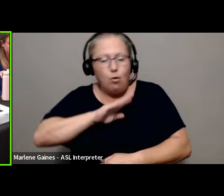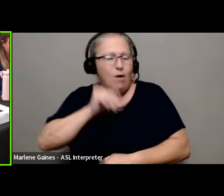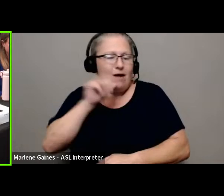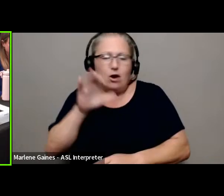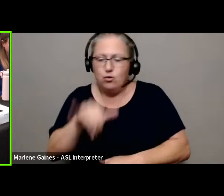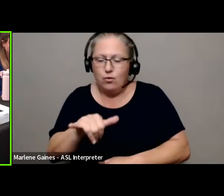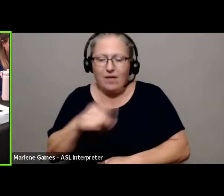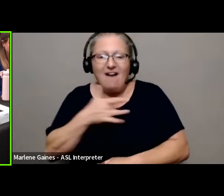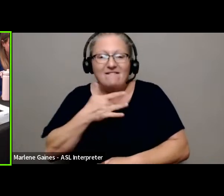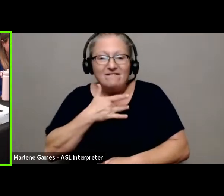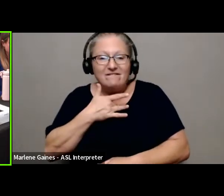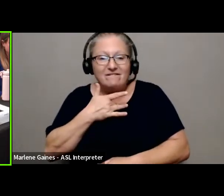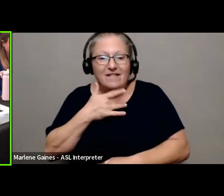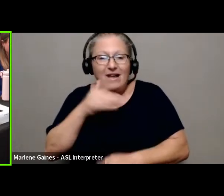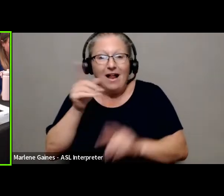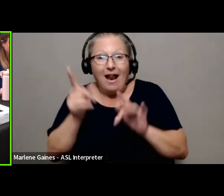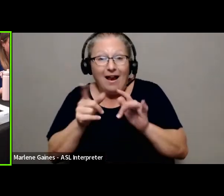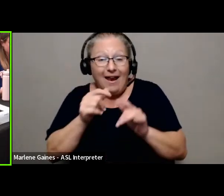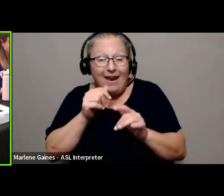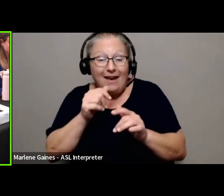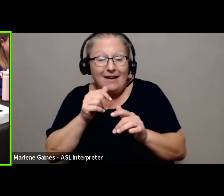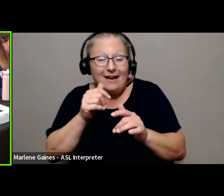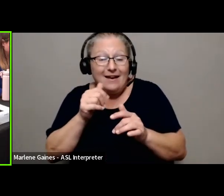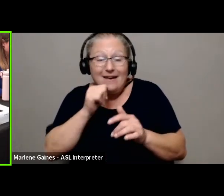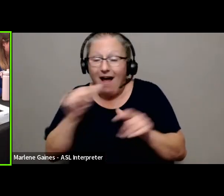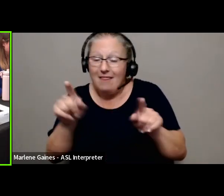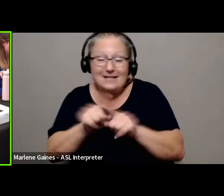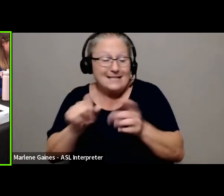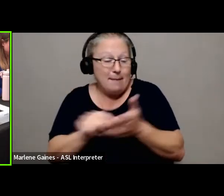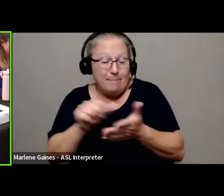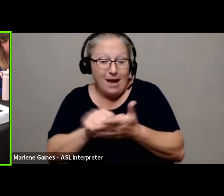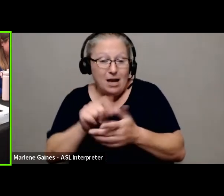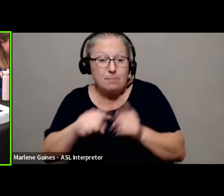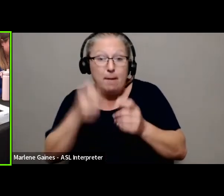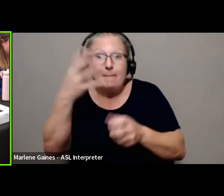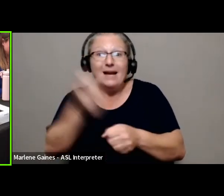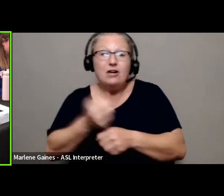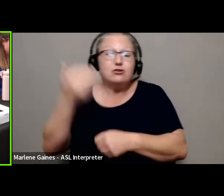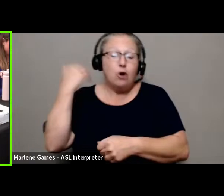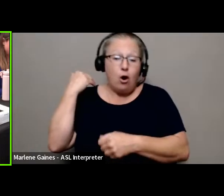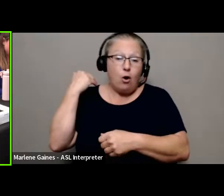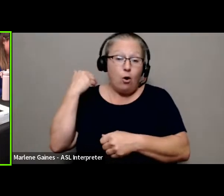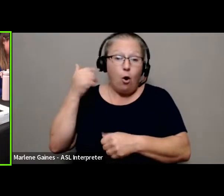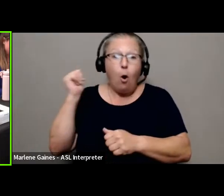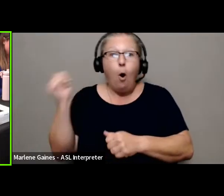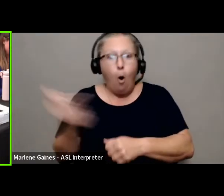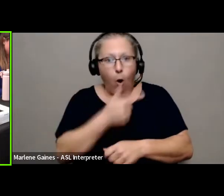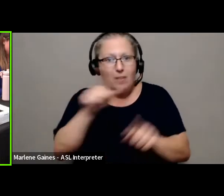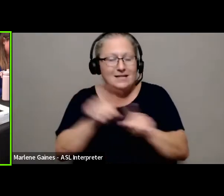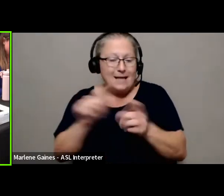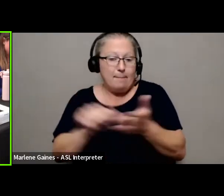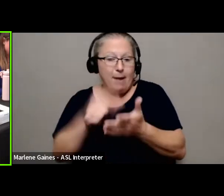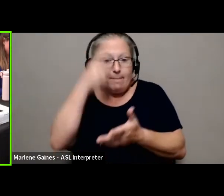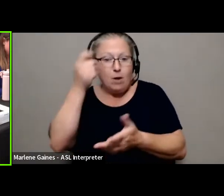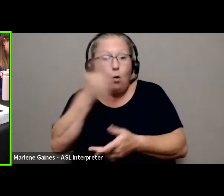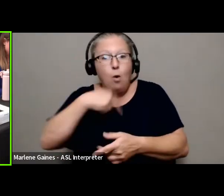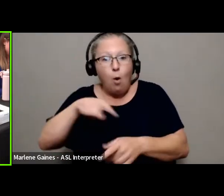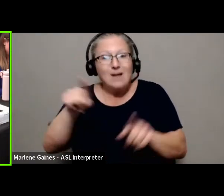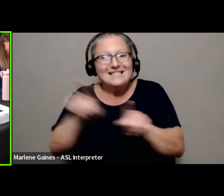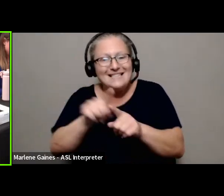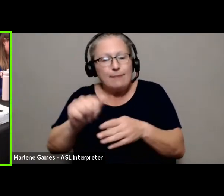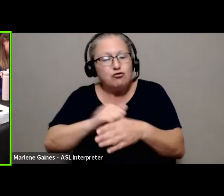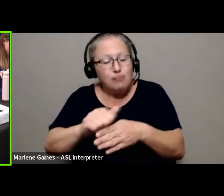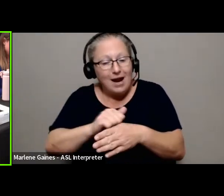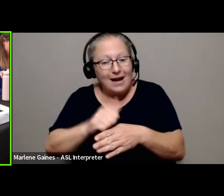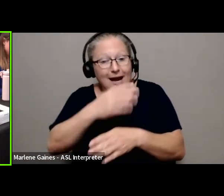And I feel there's a lot of lacking because of it. We're not on the same page. But years ago, we were all on the same page because we went through the same